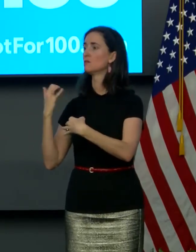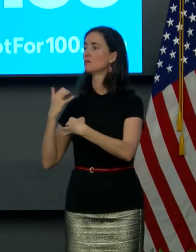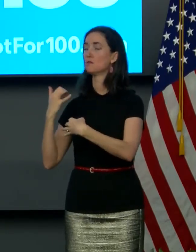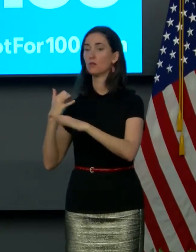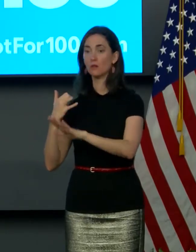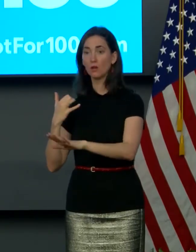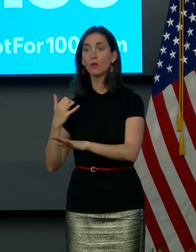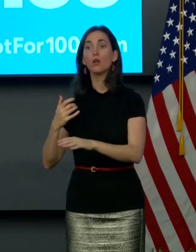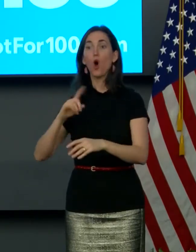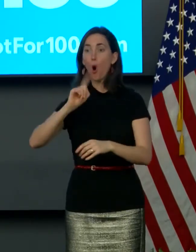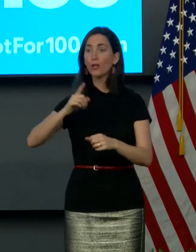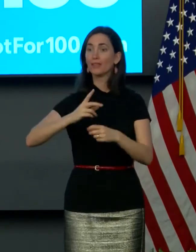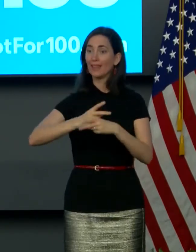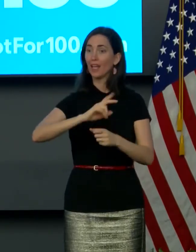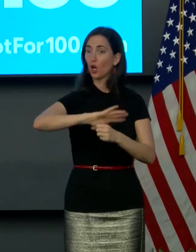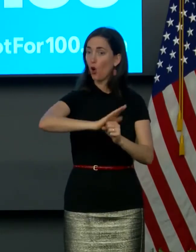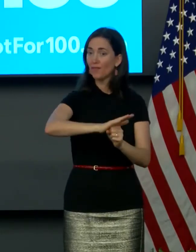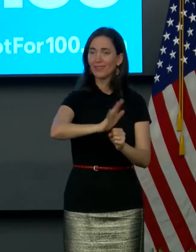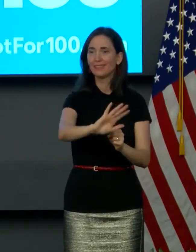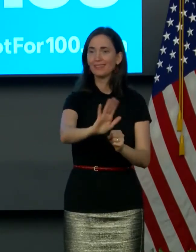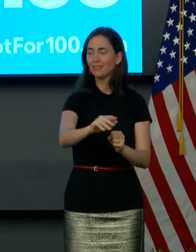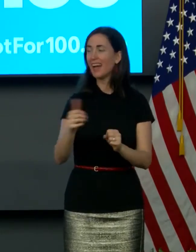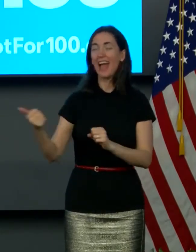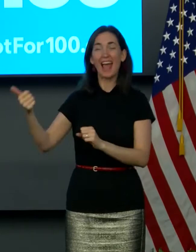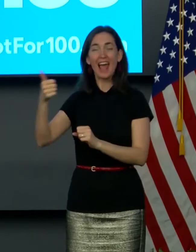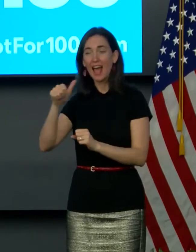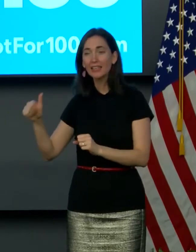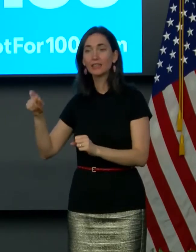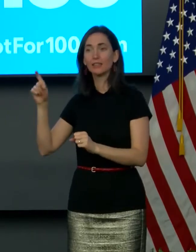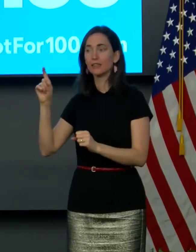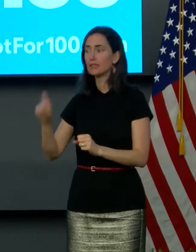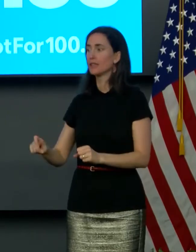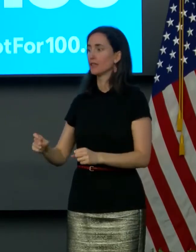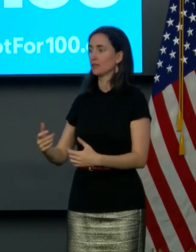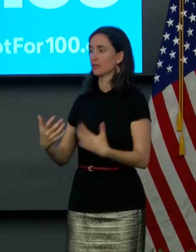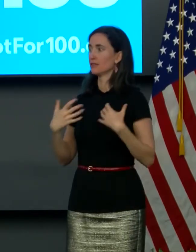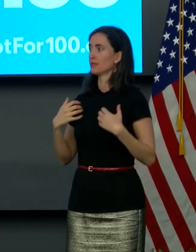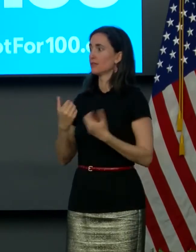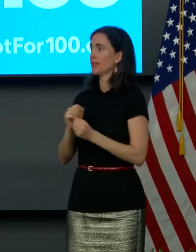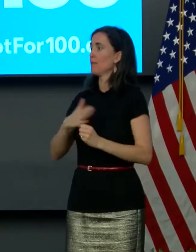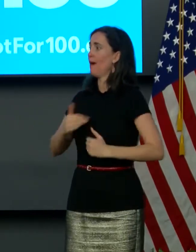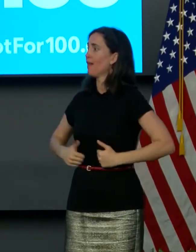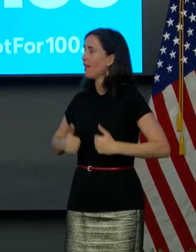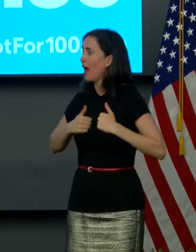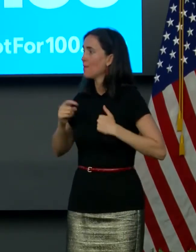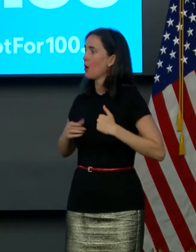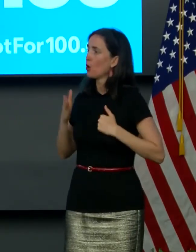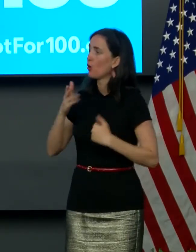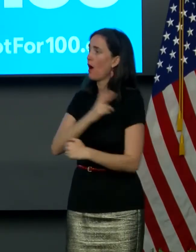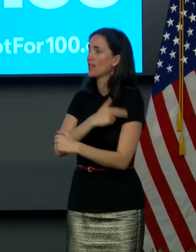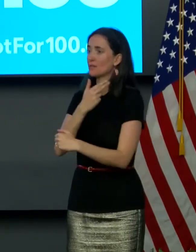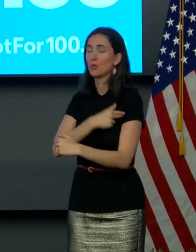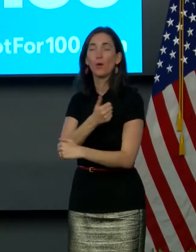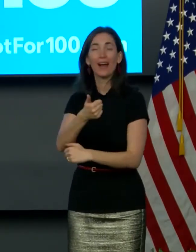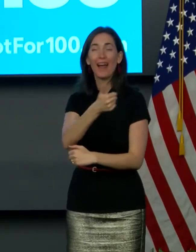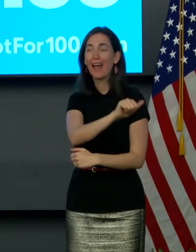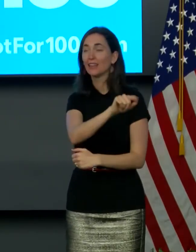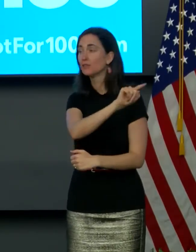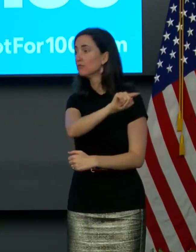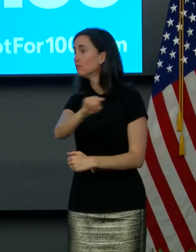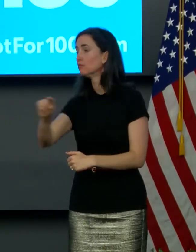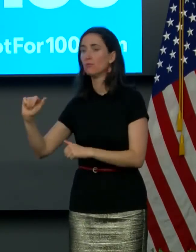to care for COVID patients, but anyone who needs life-saving care at a hospital in Louisiana is